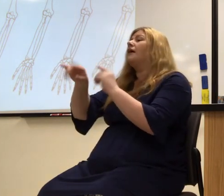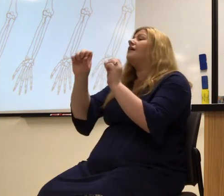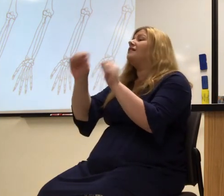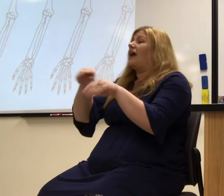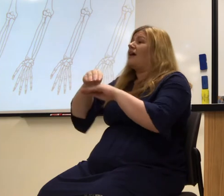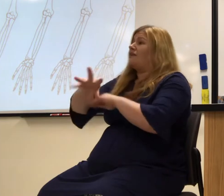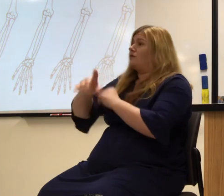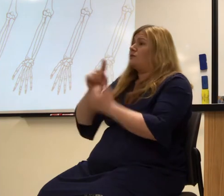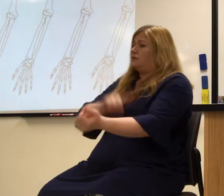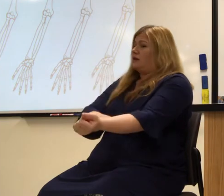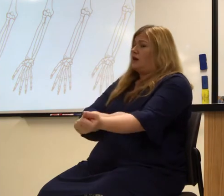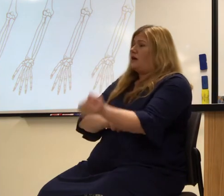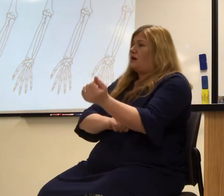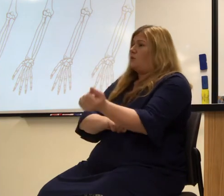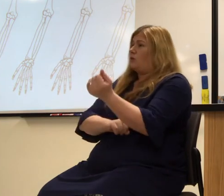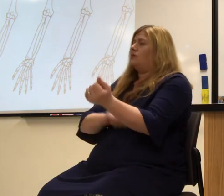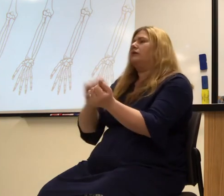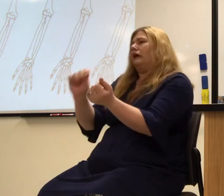Weak